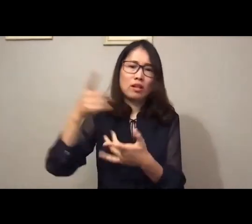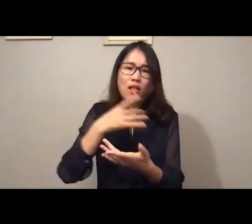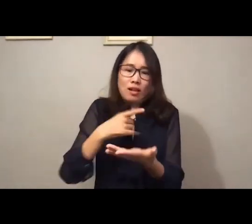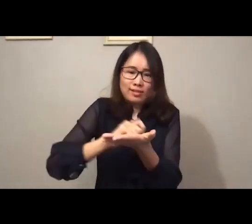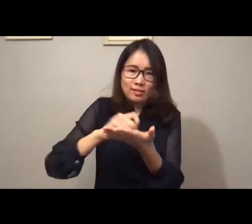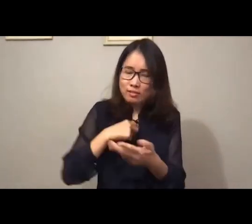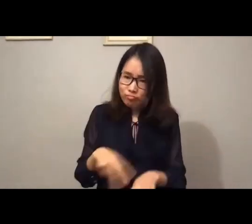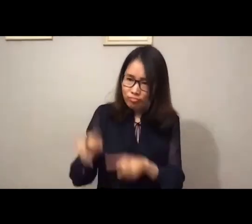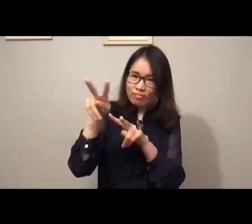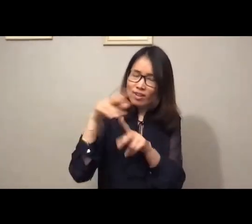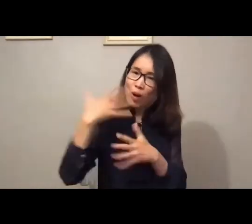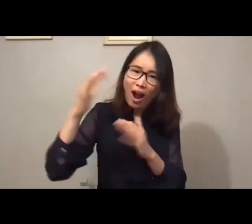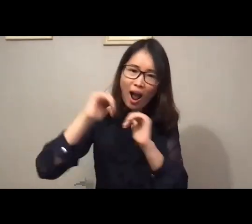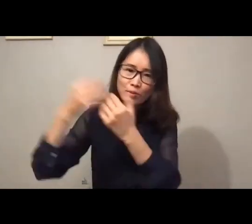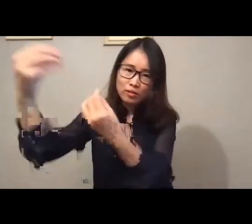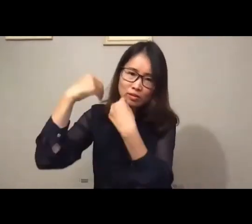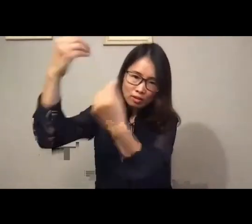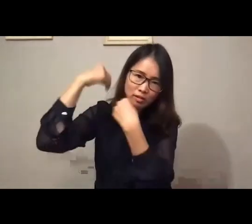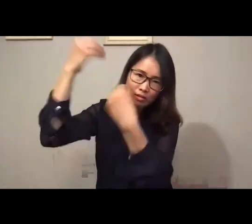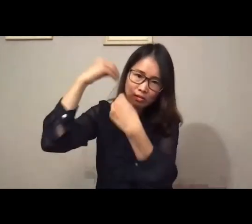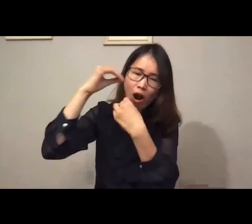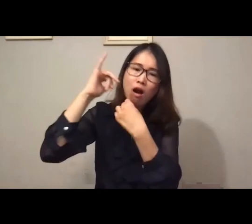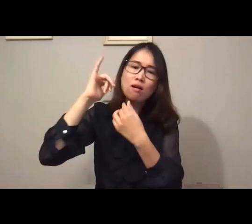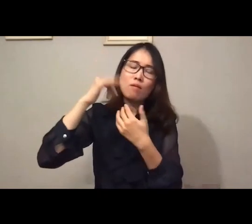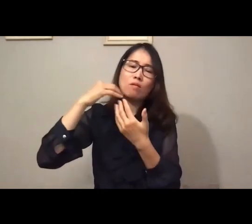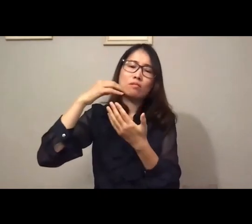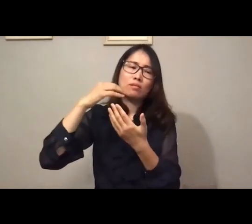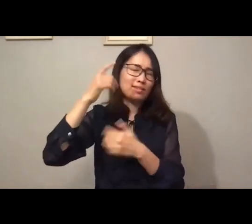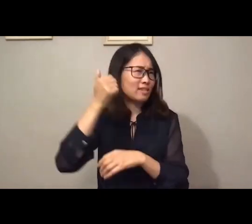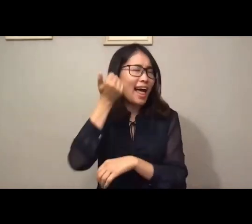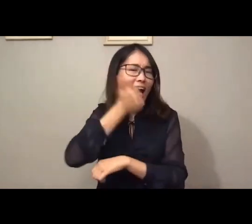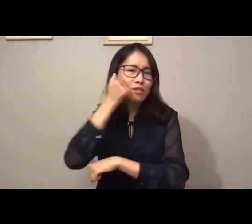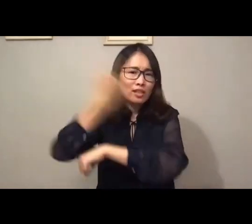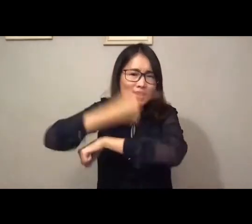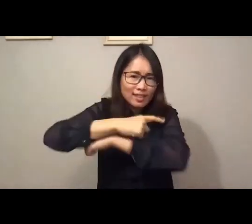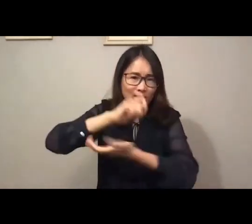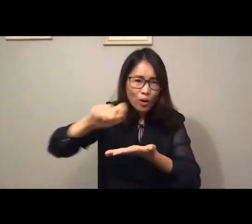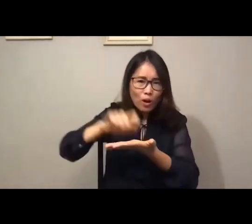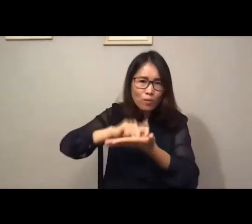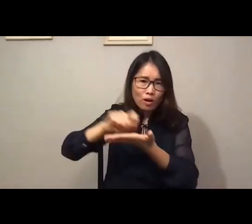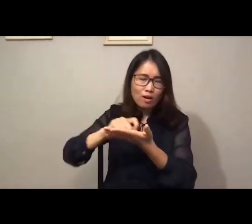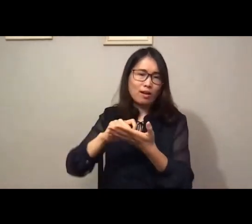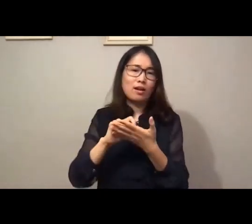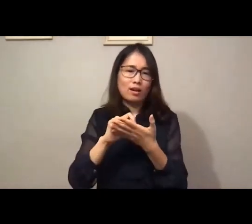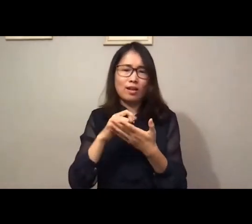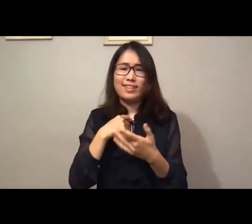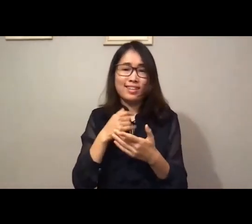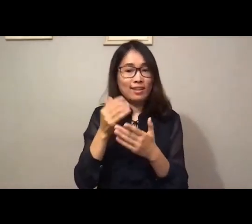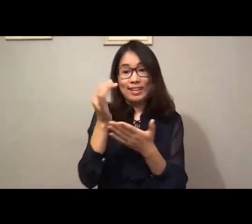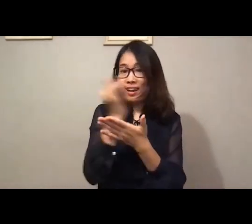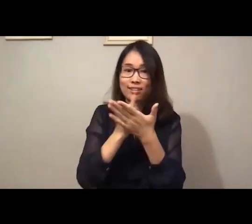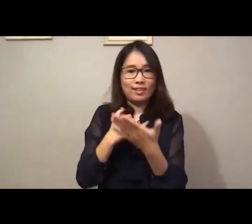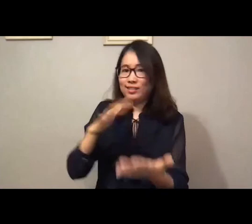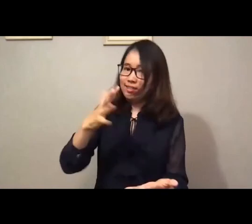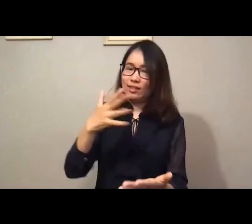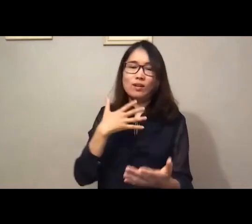had been exposed to this through siblings, and I wanted them to teach me. And so every day